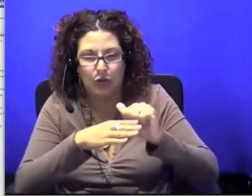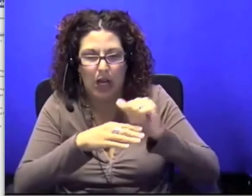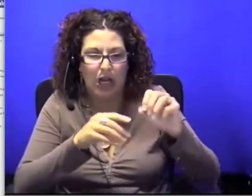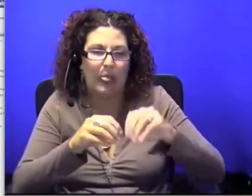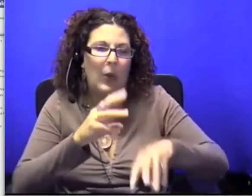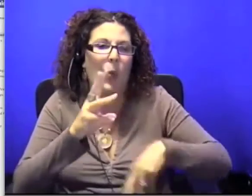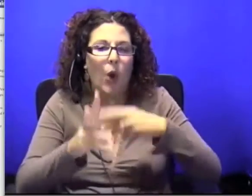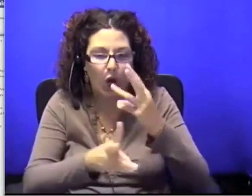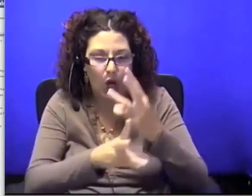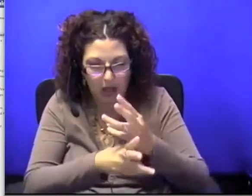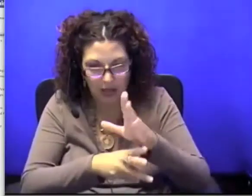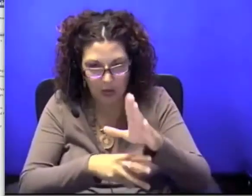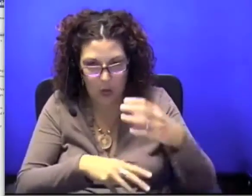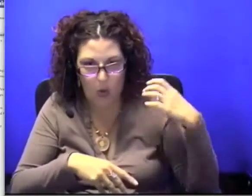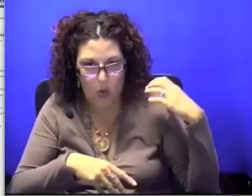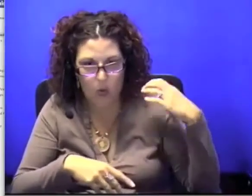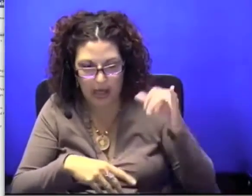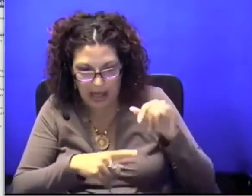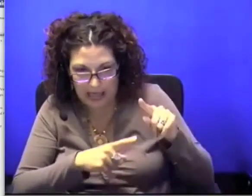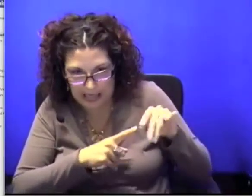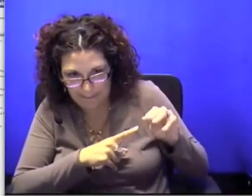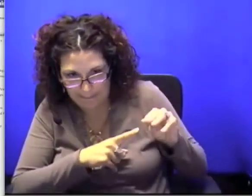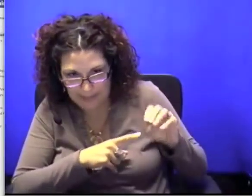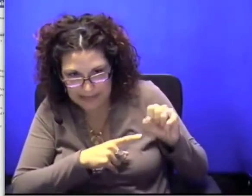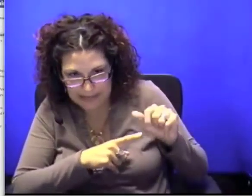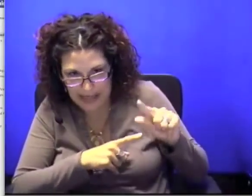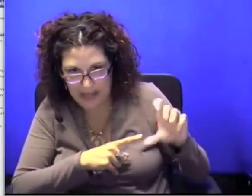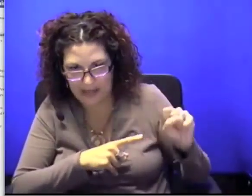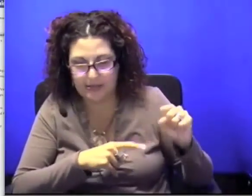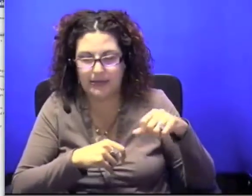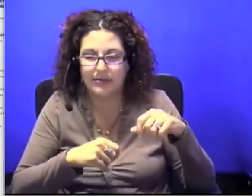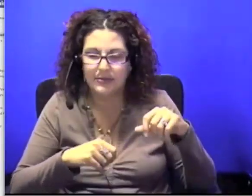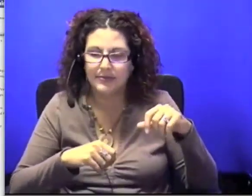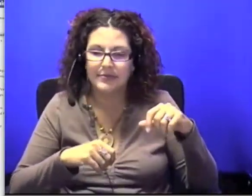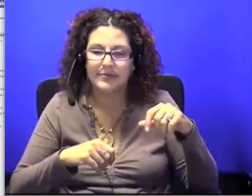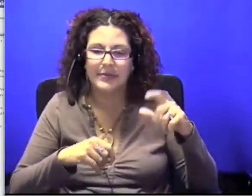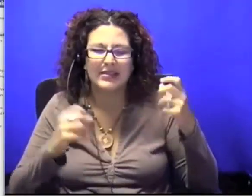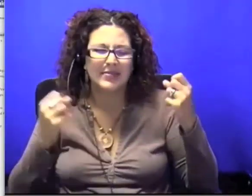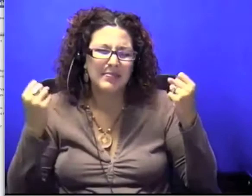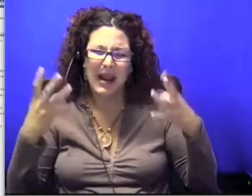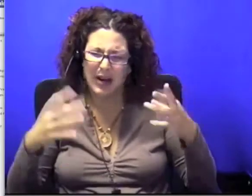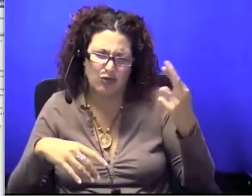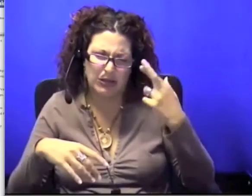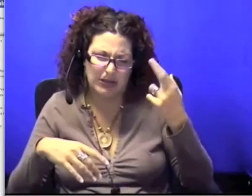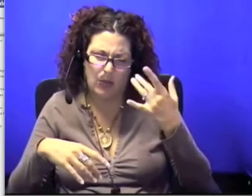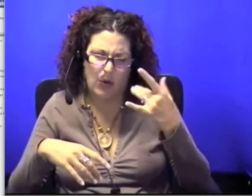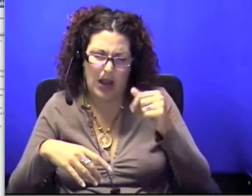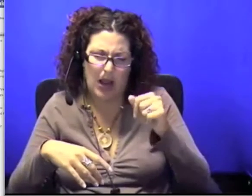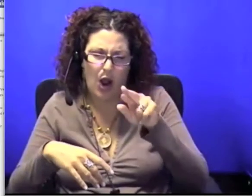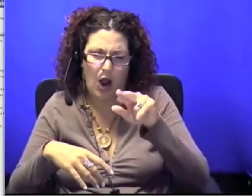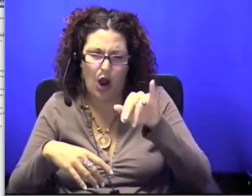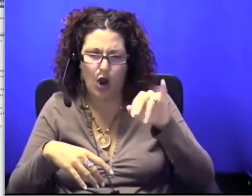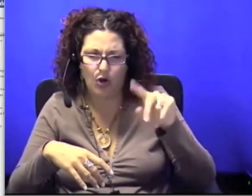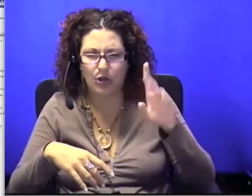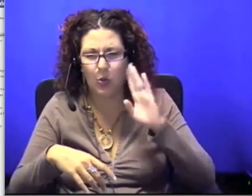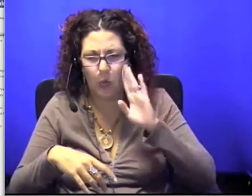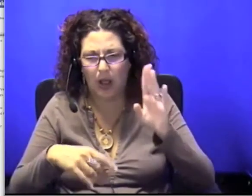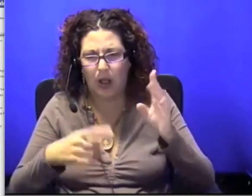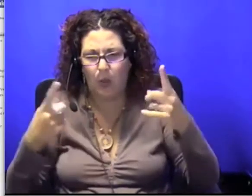marketing trainer in the world be your coach, like Tim Sales is. There are a lot of reasons that ARC is going to work for